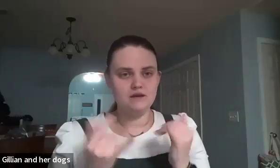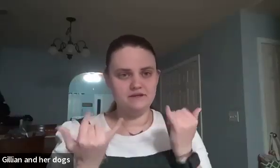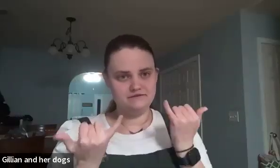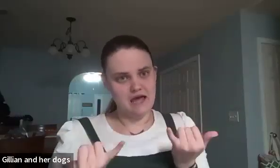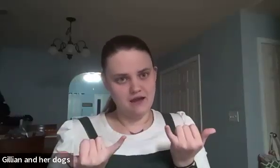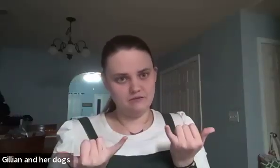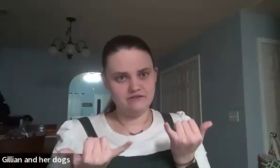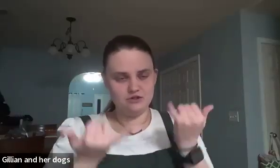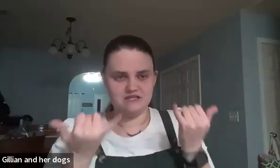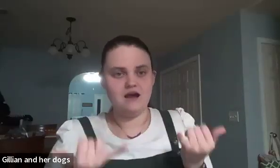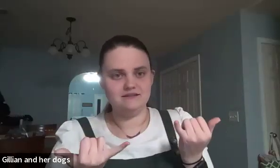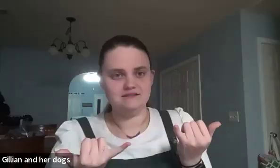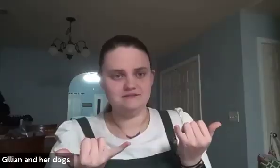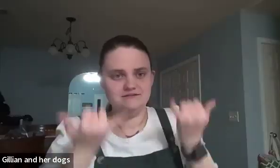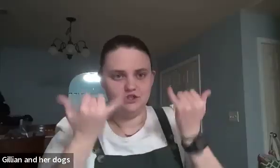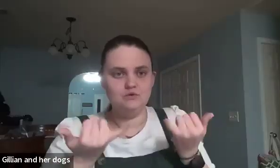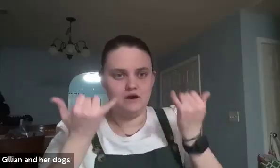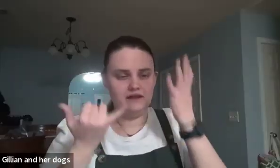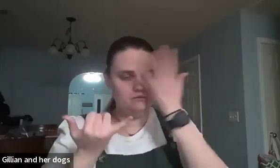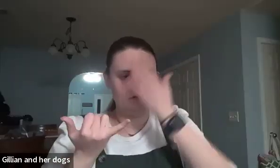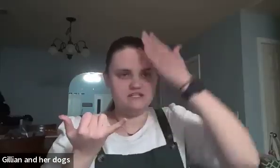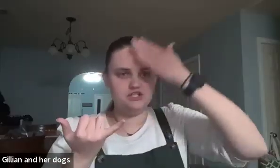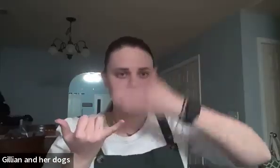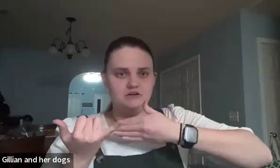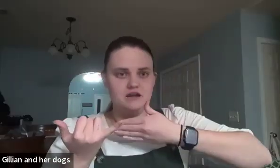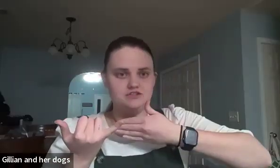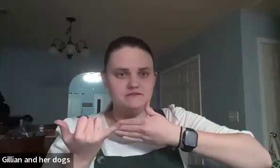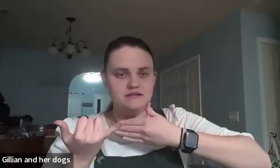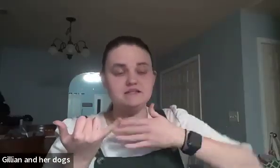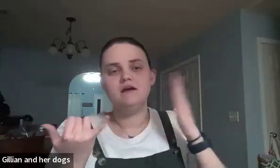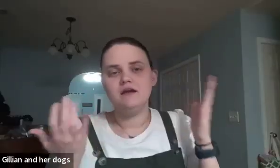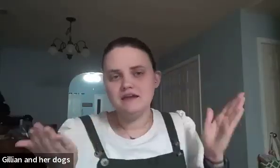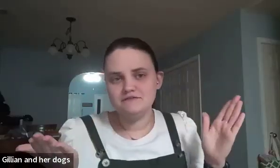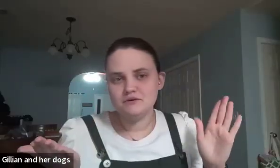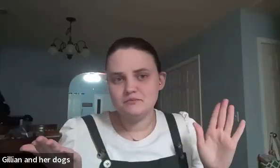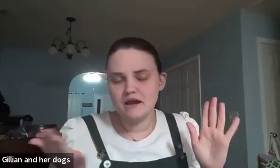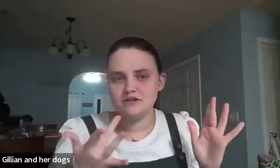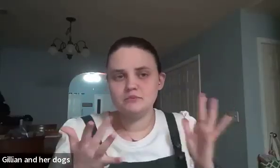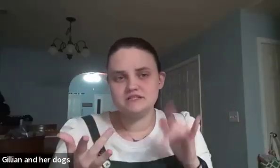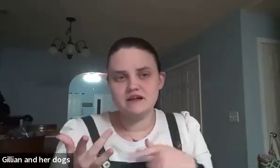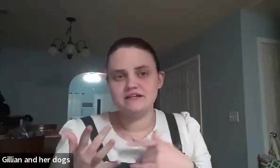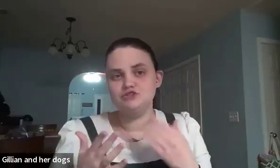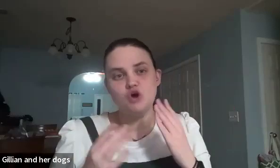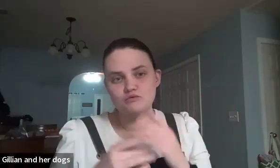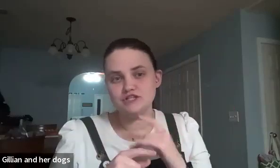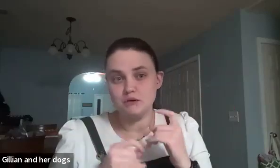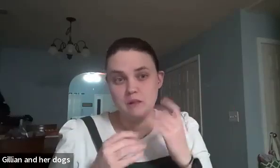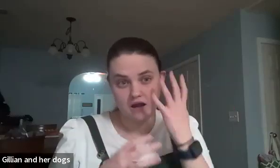want to be flat with your signs. You want like where it's just like you're kind of straight faced. If your regular personality is you don't really show a lot